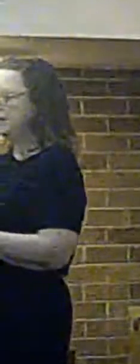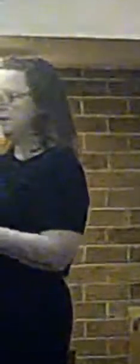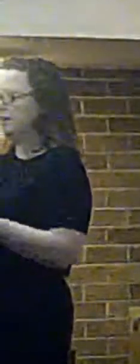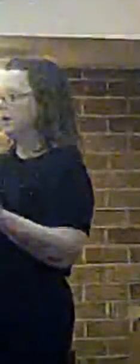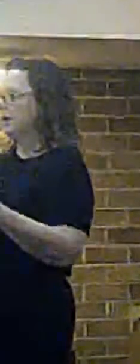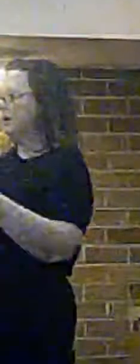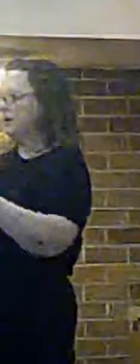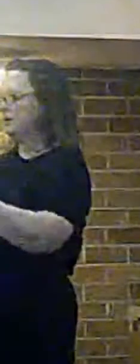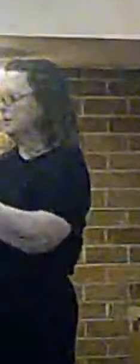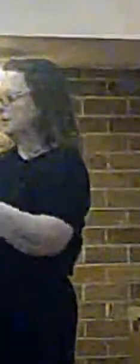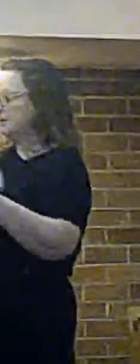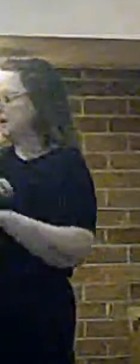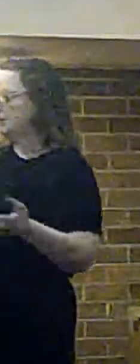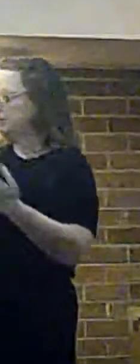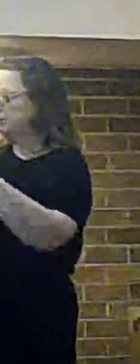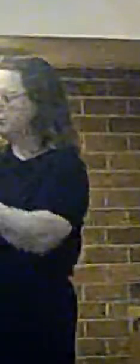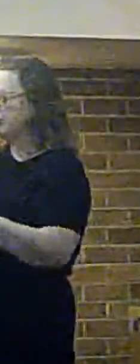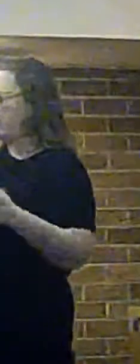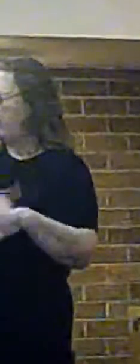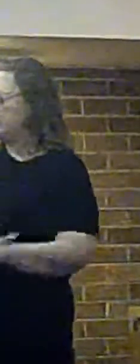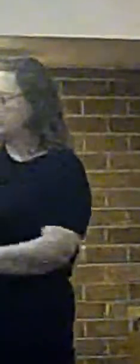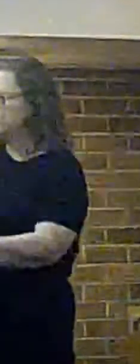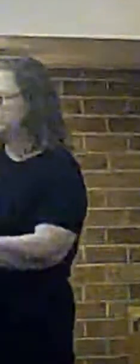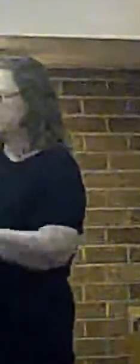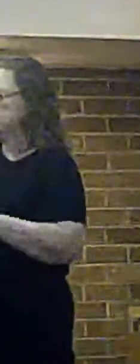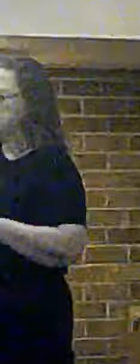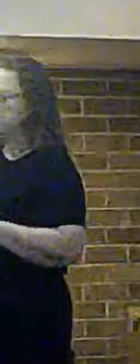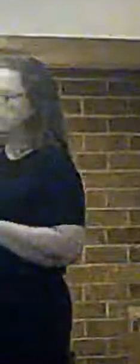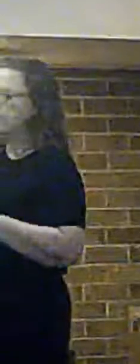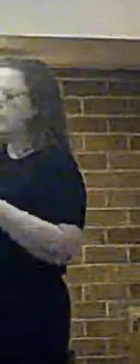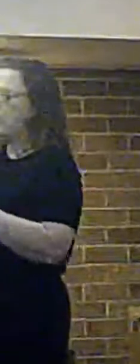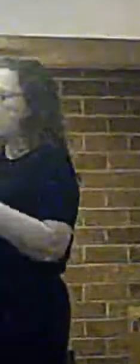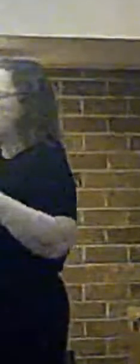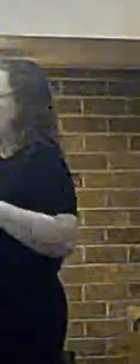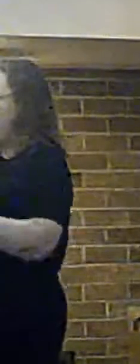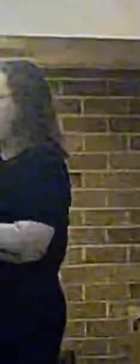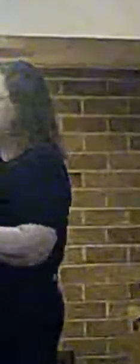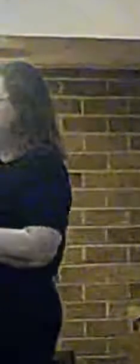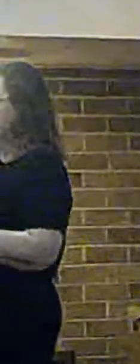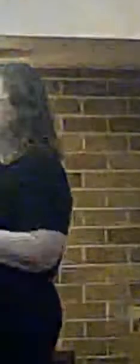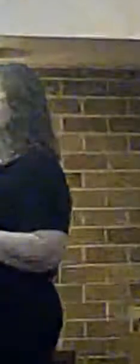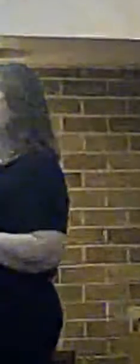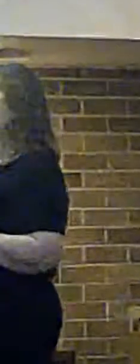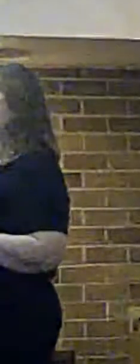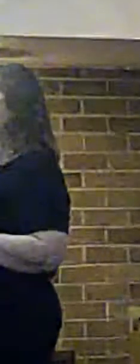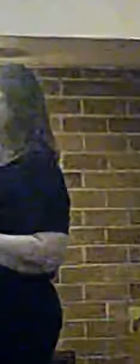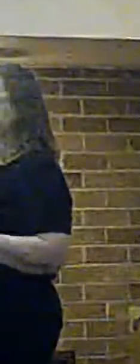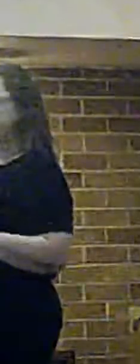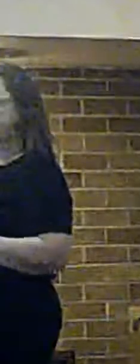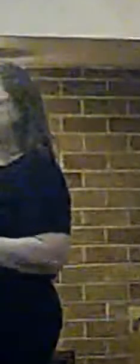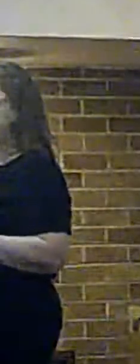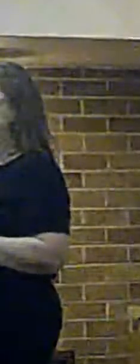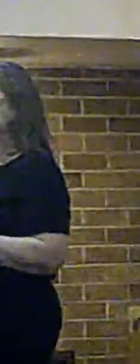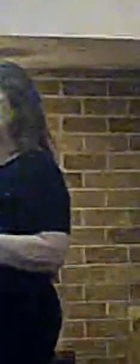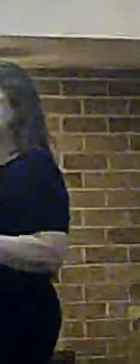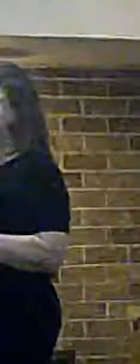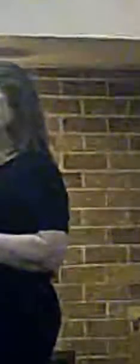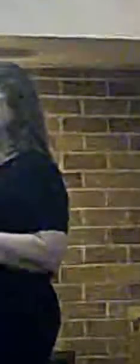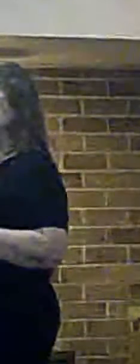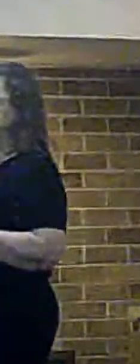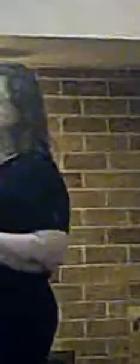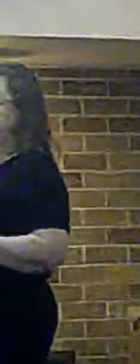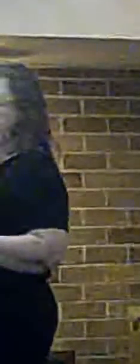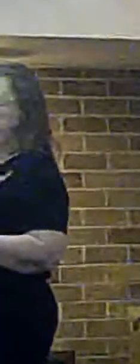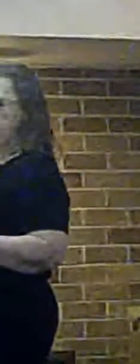if we had another alternative. The fact of the matter is we don't, because of the scale of the financial